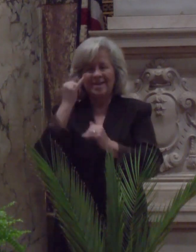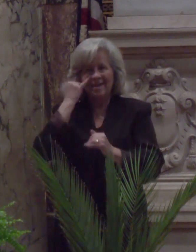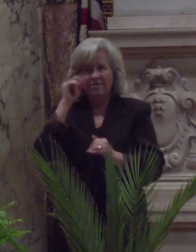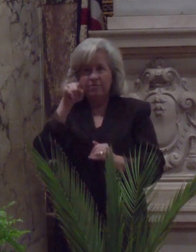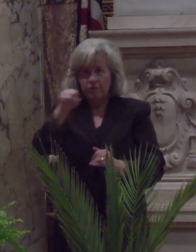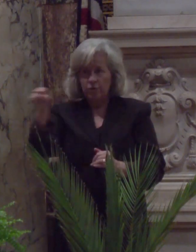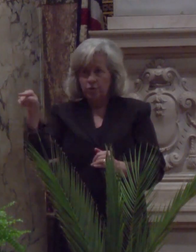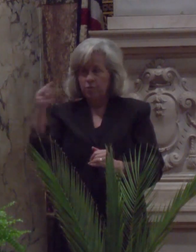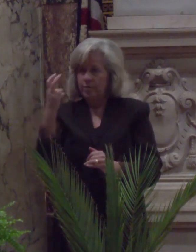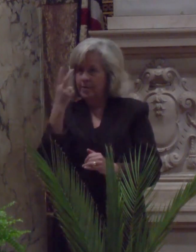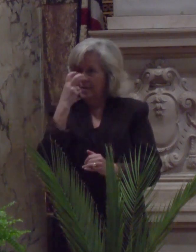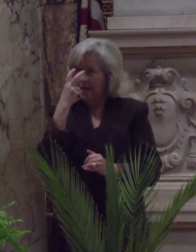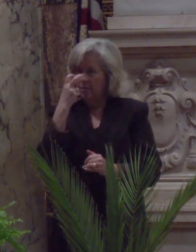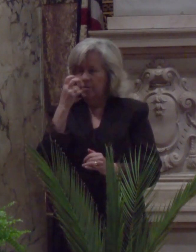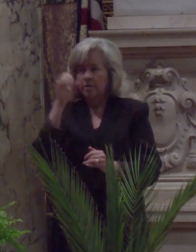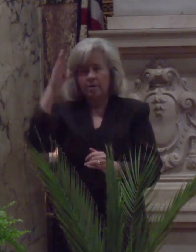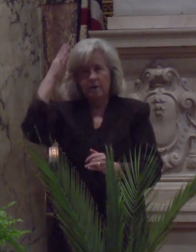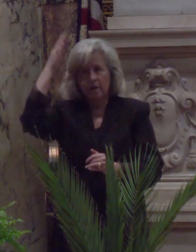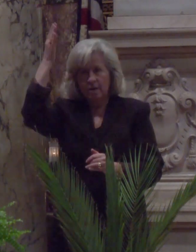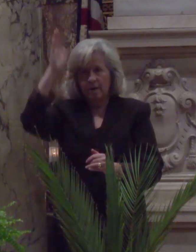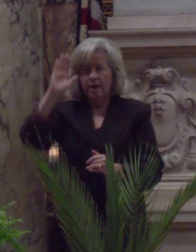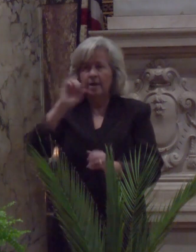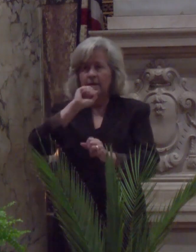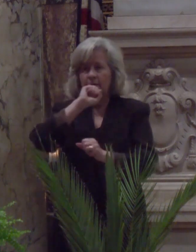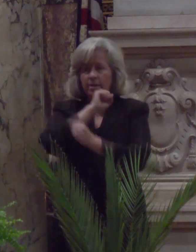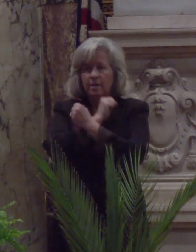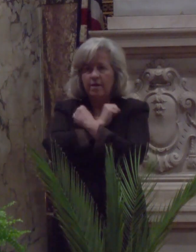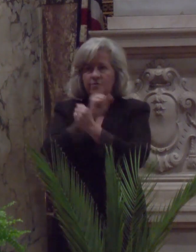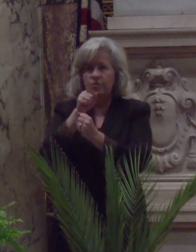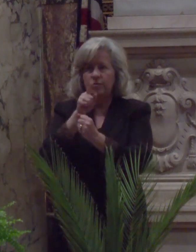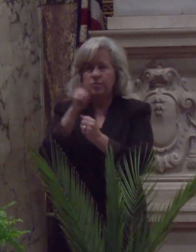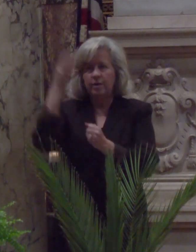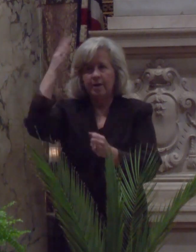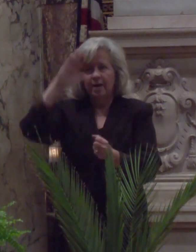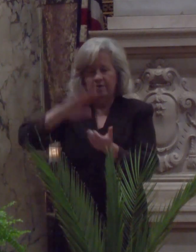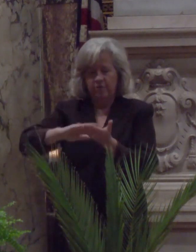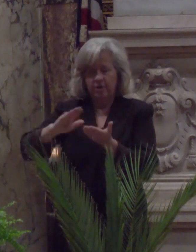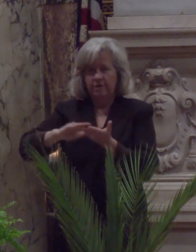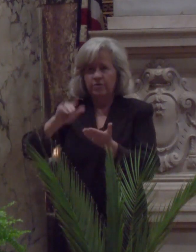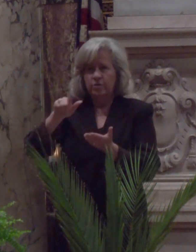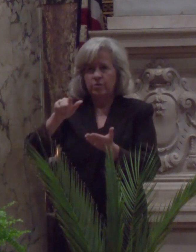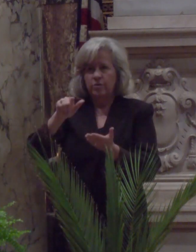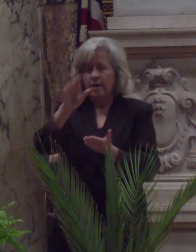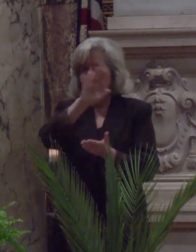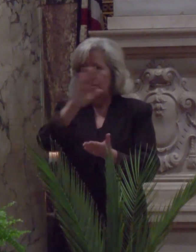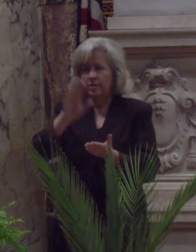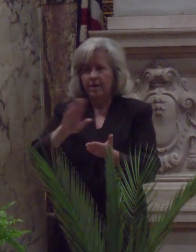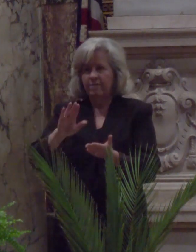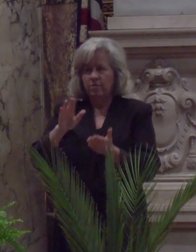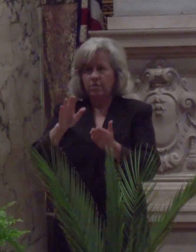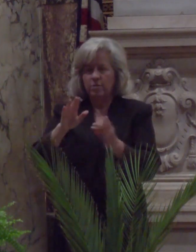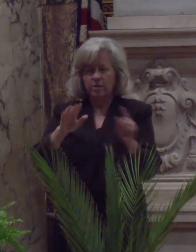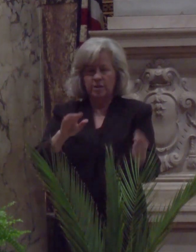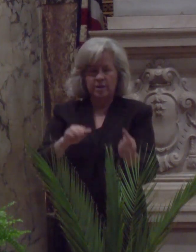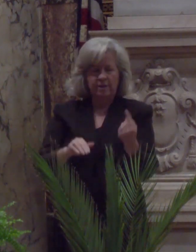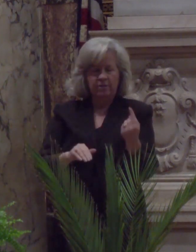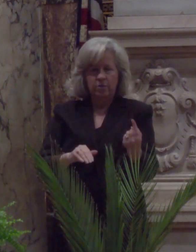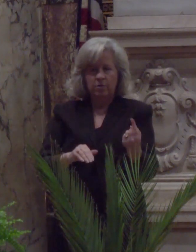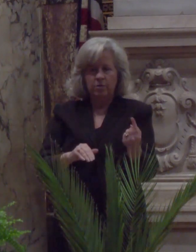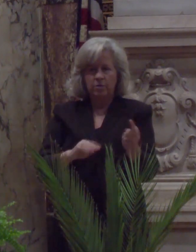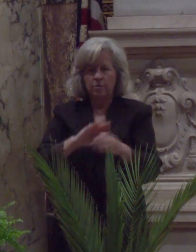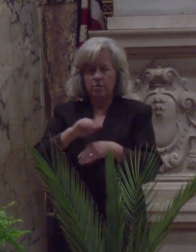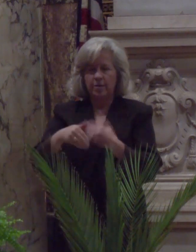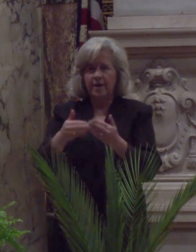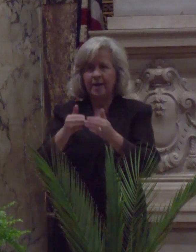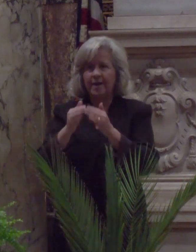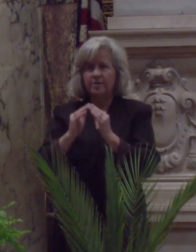doubt that God loves you, that God forgives you, or will never abandon you, all I ask